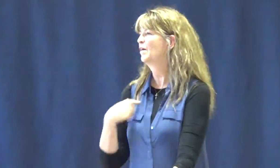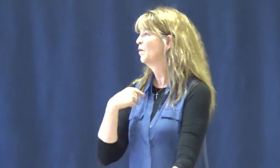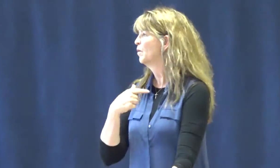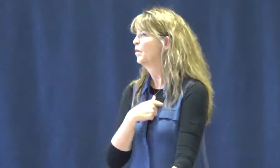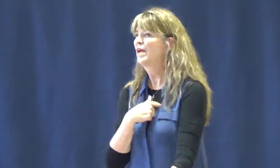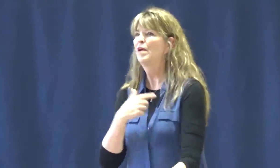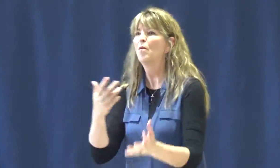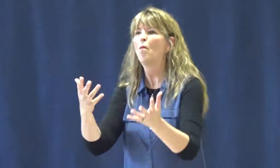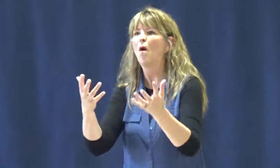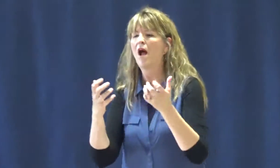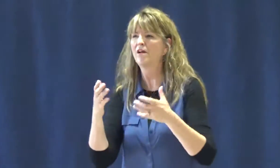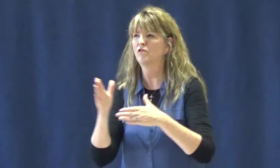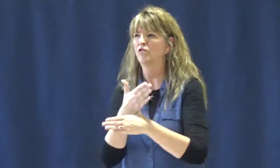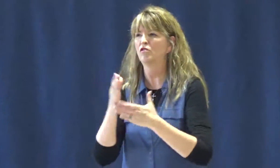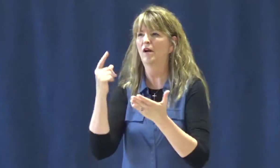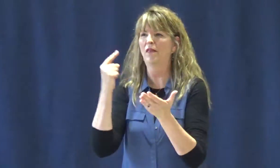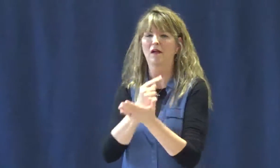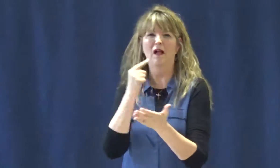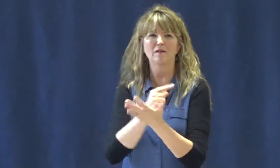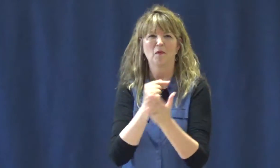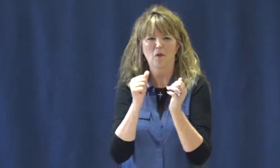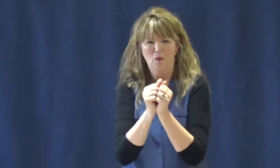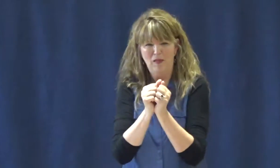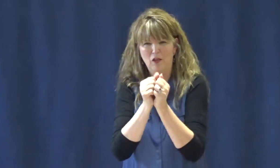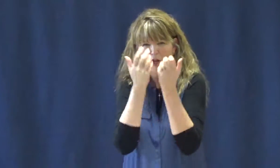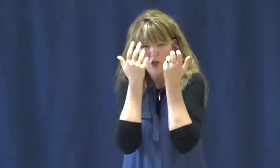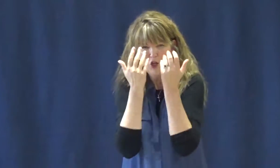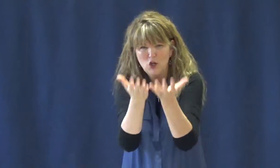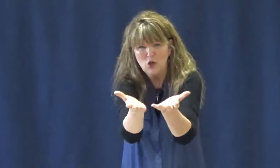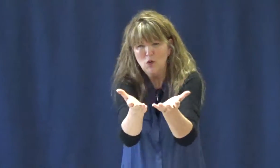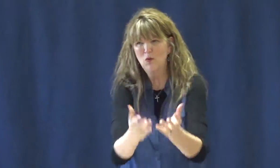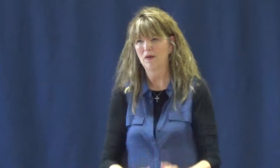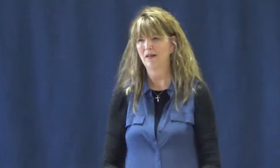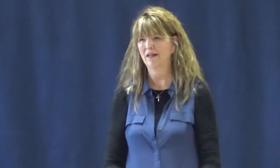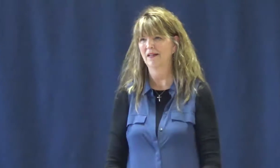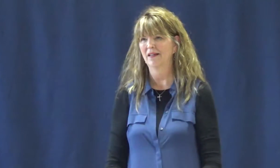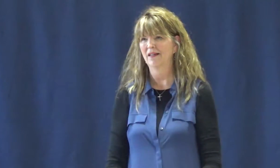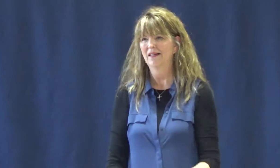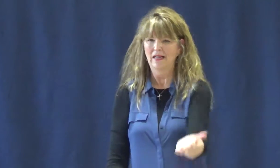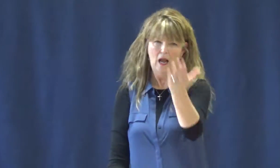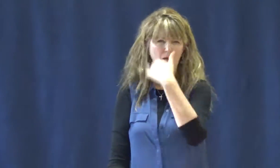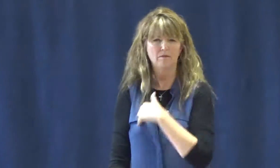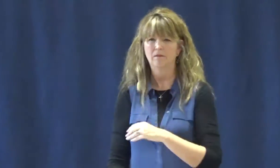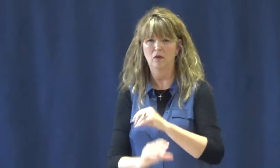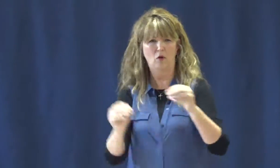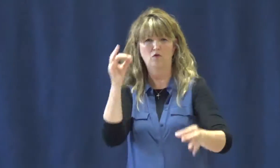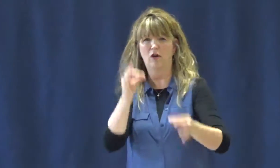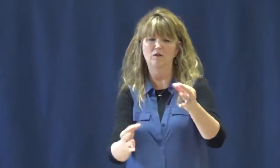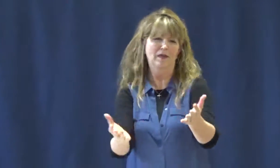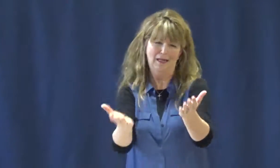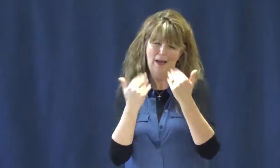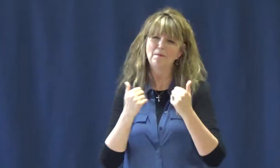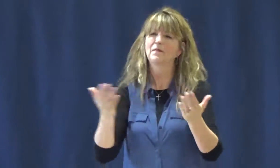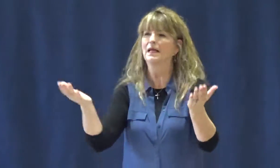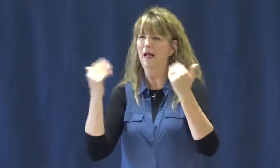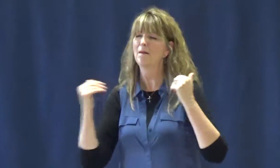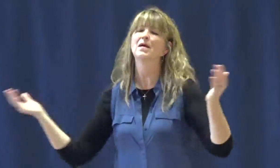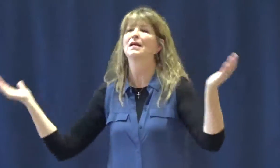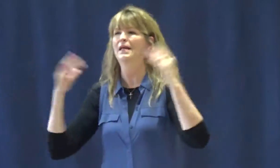you. We want to share the gospel with you. Come. There's no